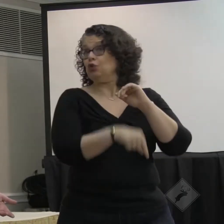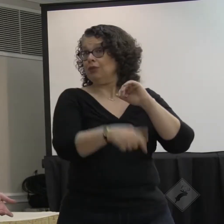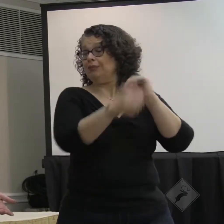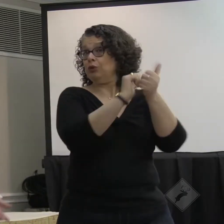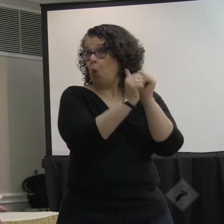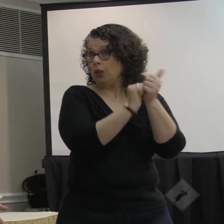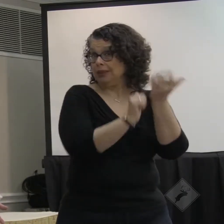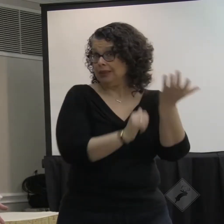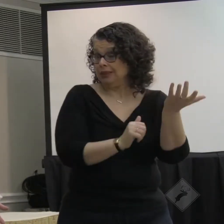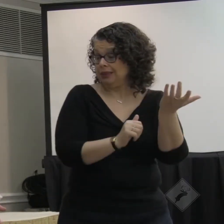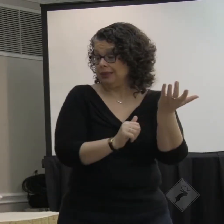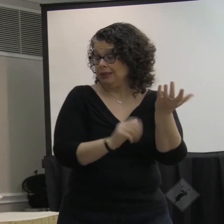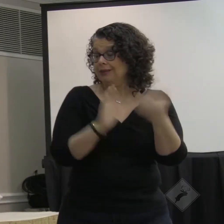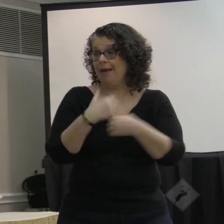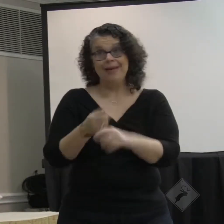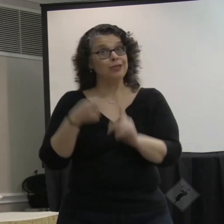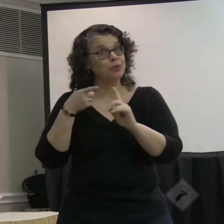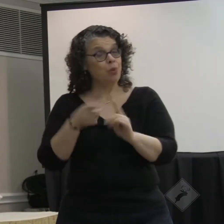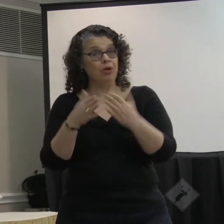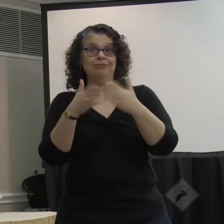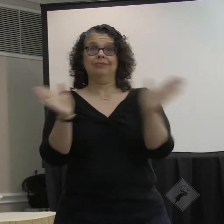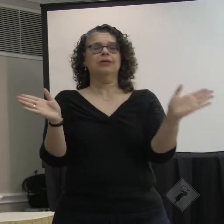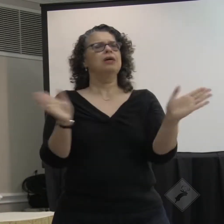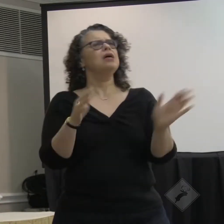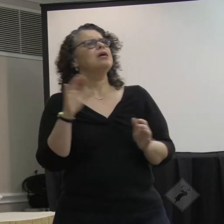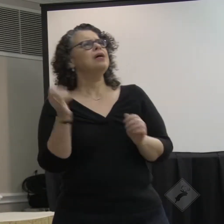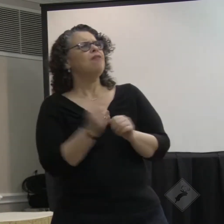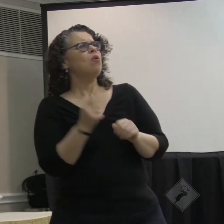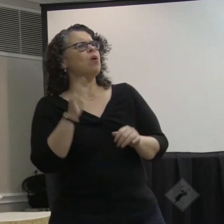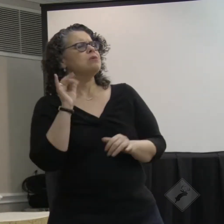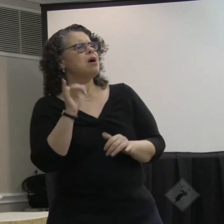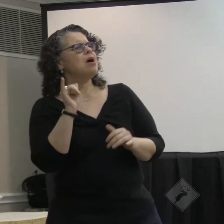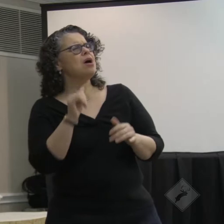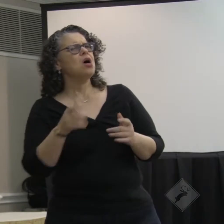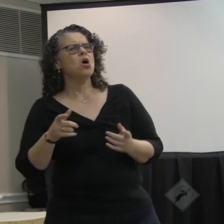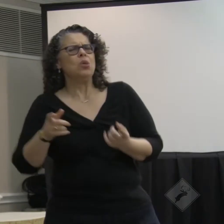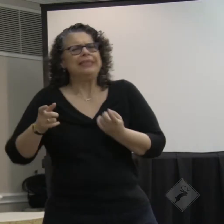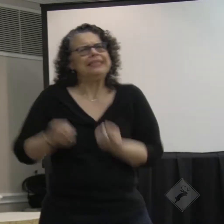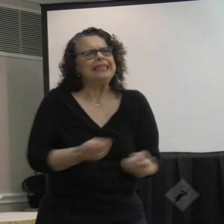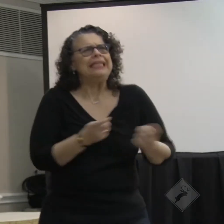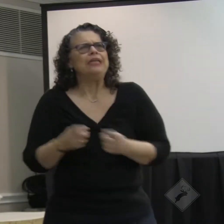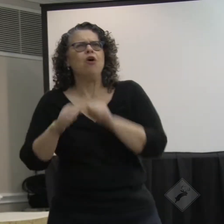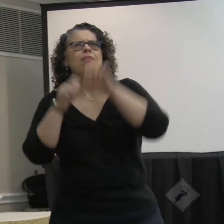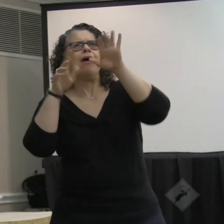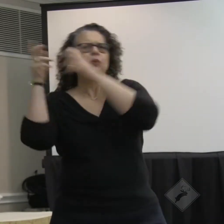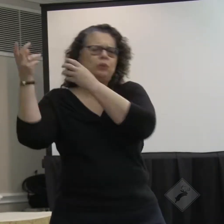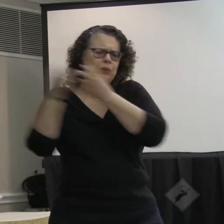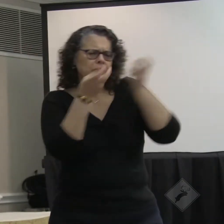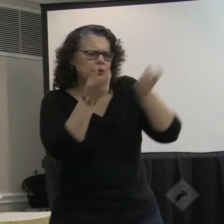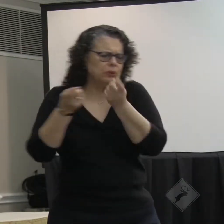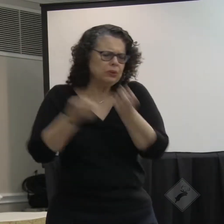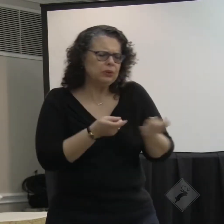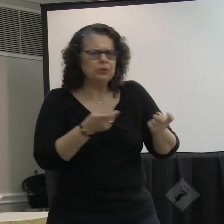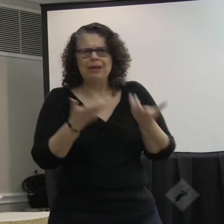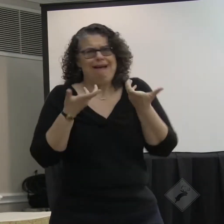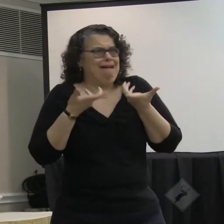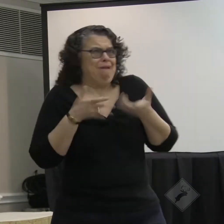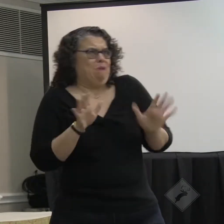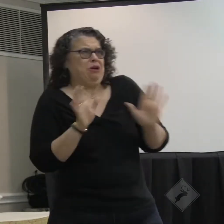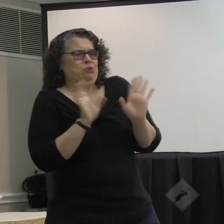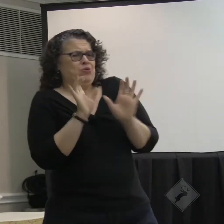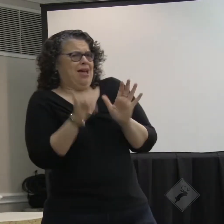Well, that makes the point. Everybody can think, oh yeah, skiing down a mountain. I wouldn't want to do